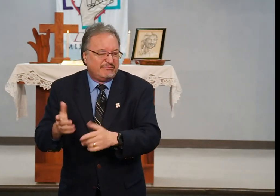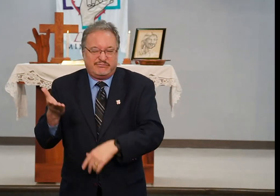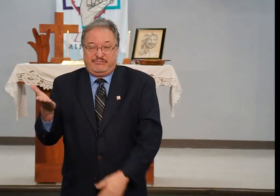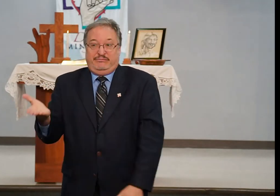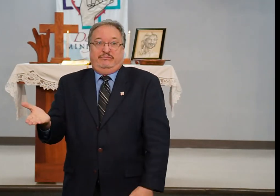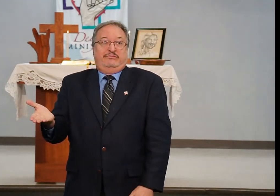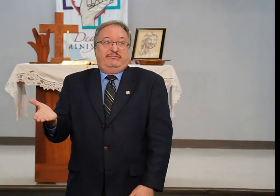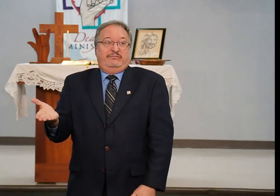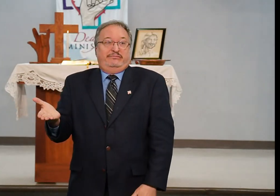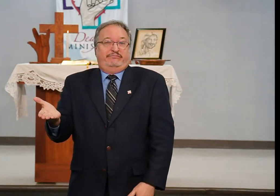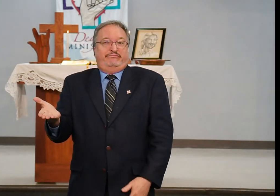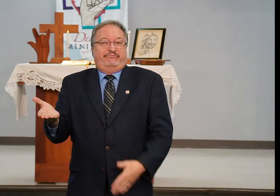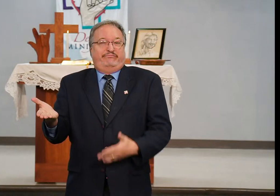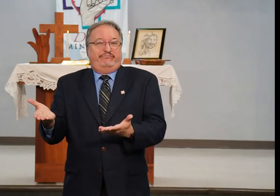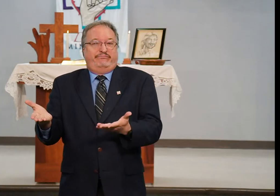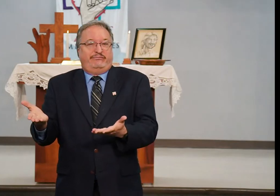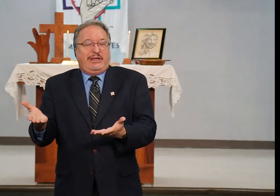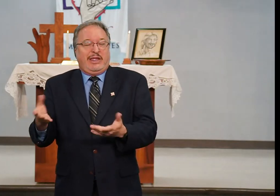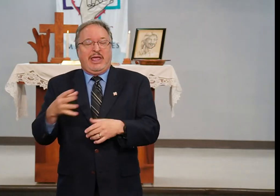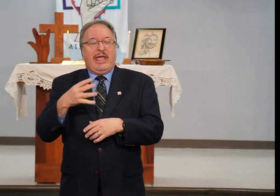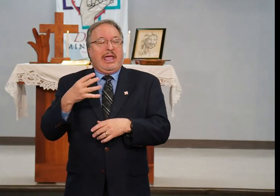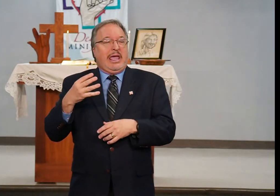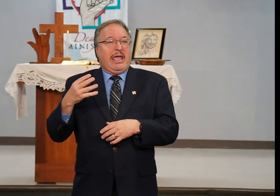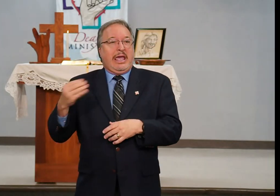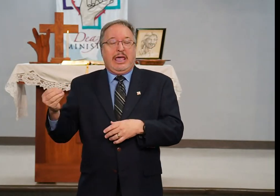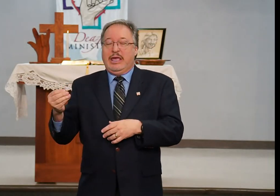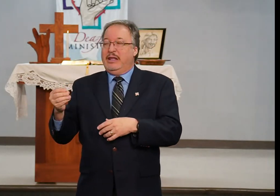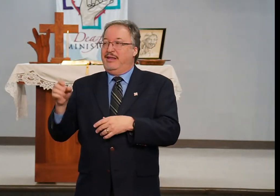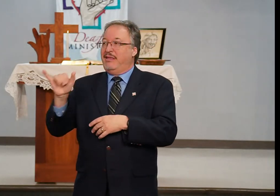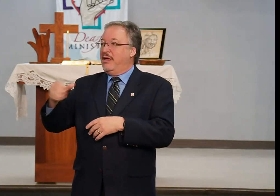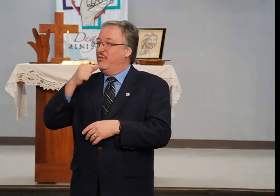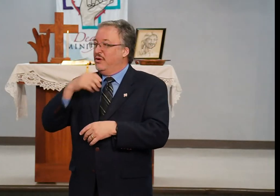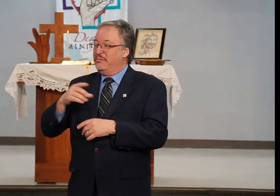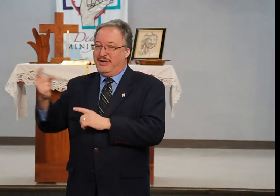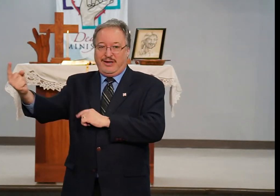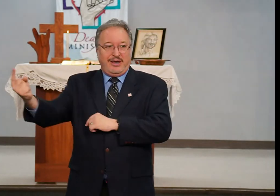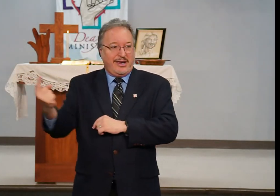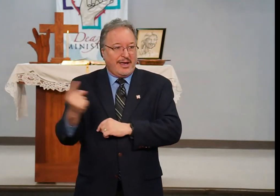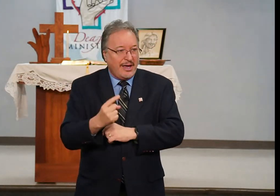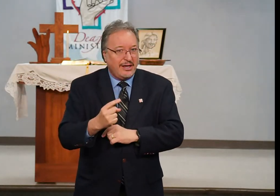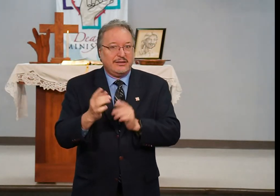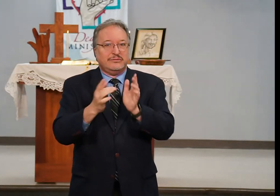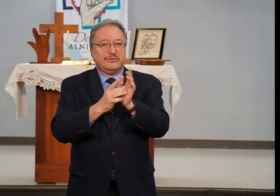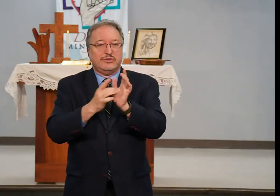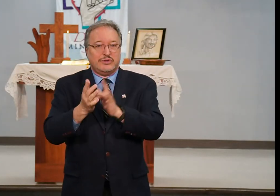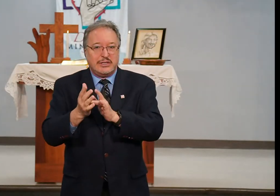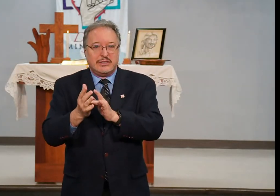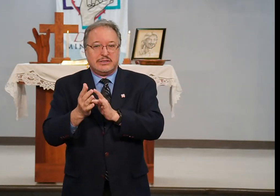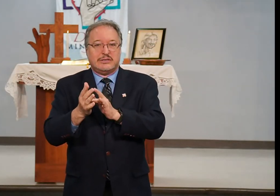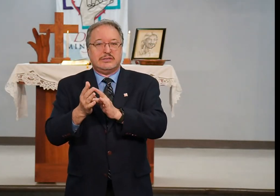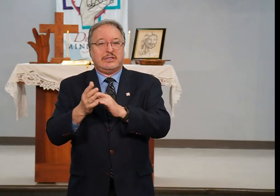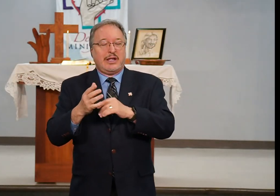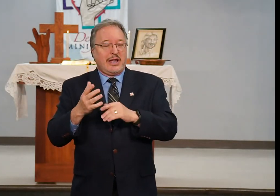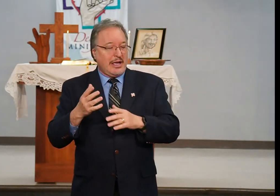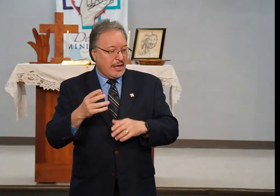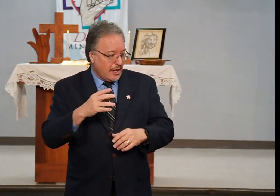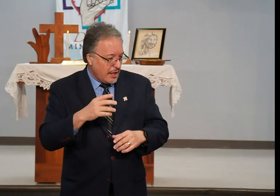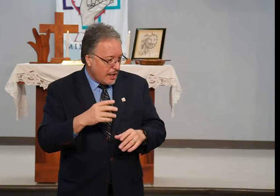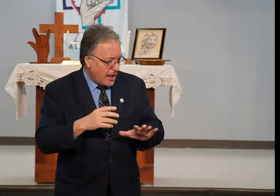that was just referred to as a sinner. She was not named at that time. That woman came to Jesus